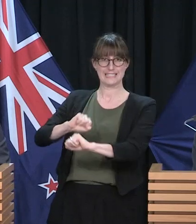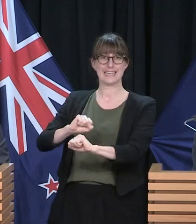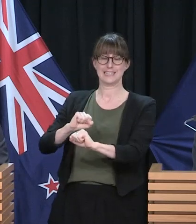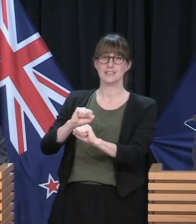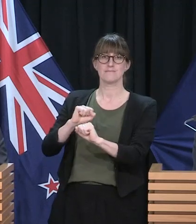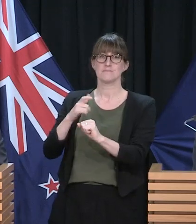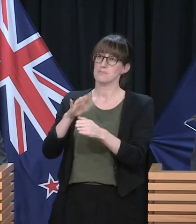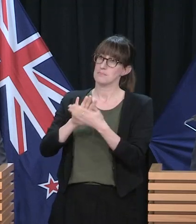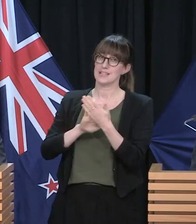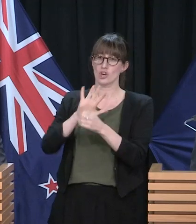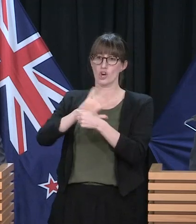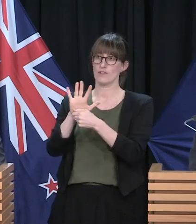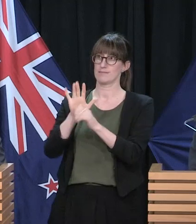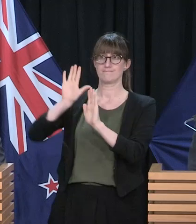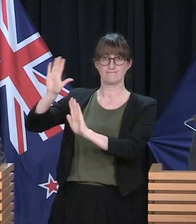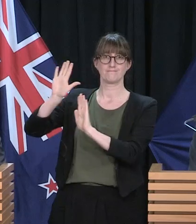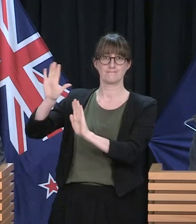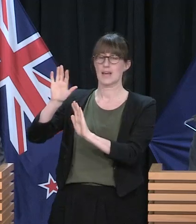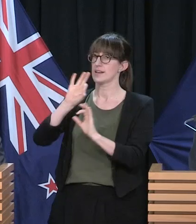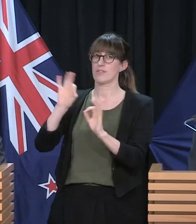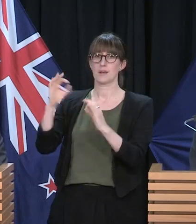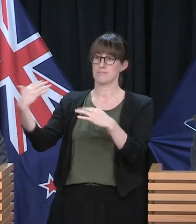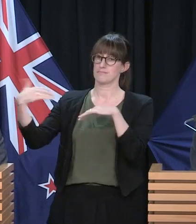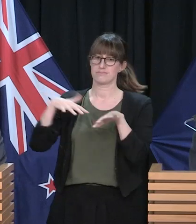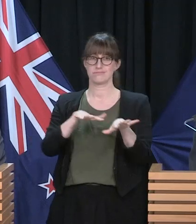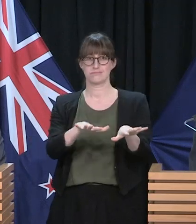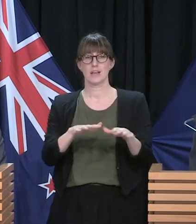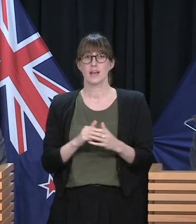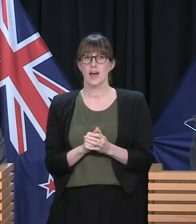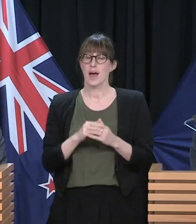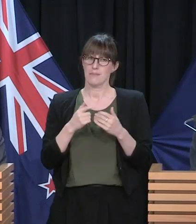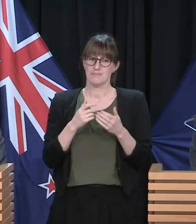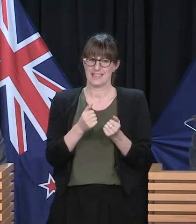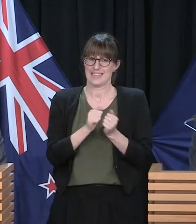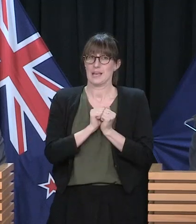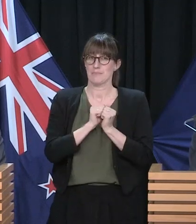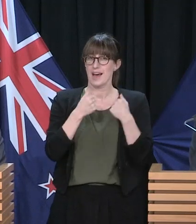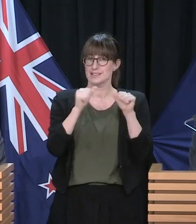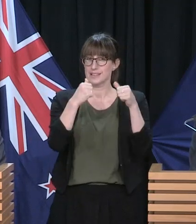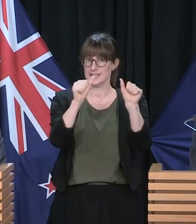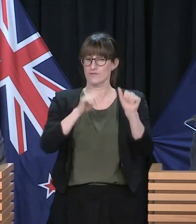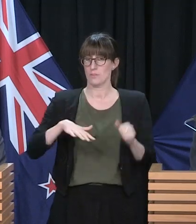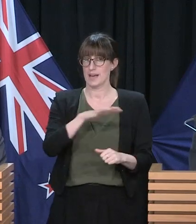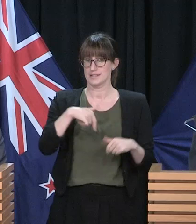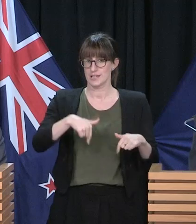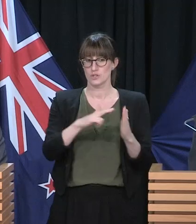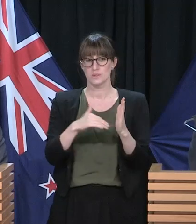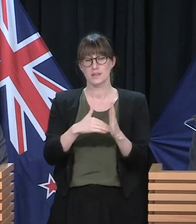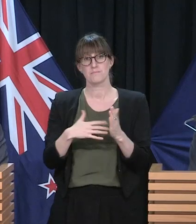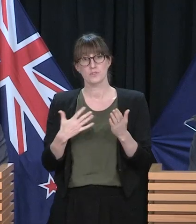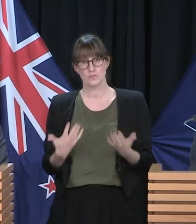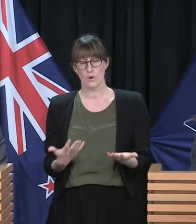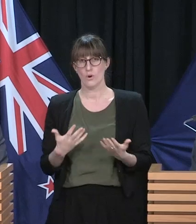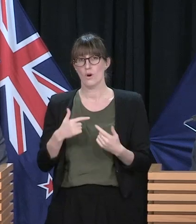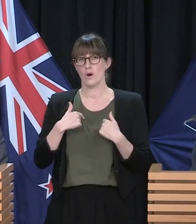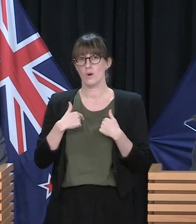bay and to protect the gains that we have all made together. That's why today I'm announcing a range of investments to strengthen our